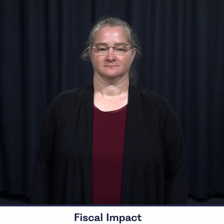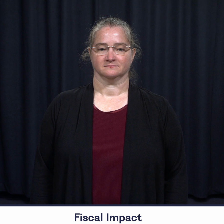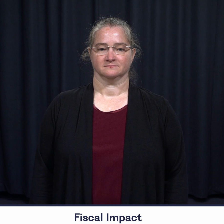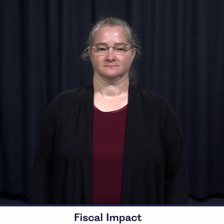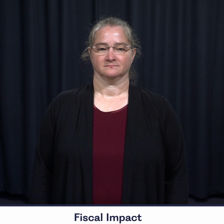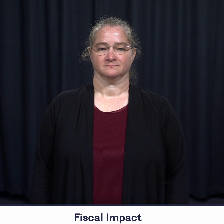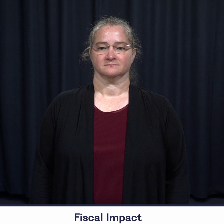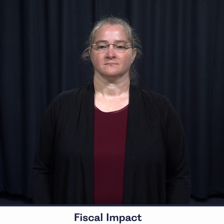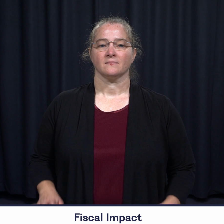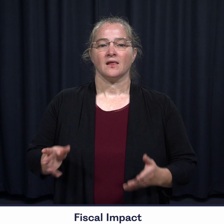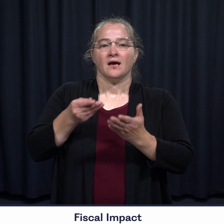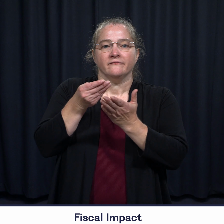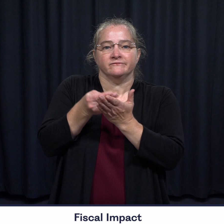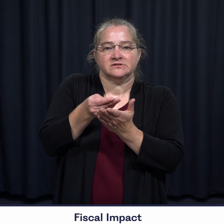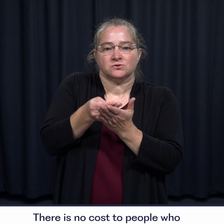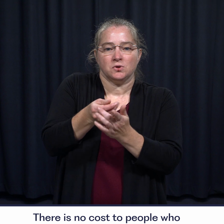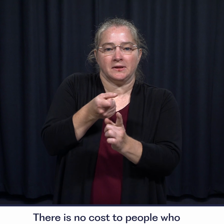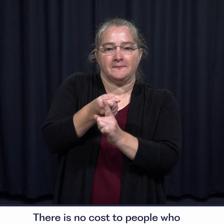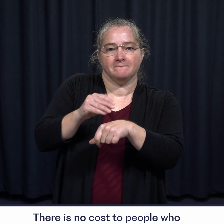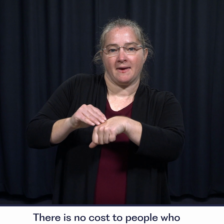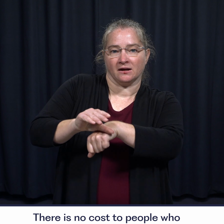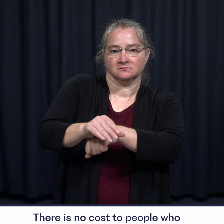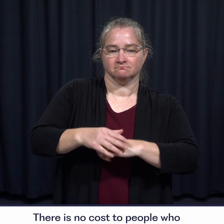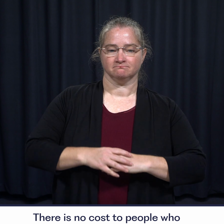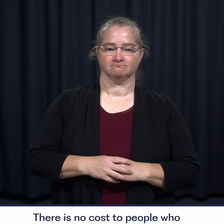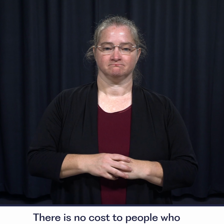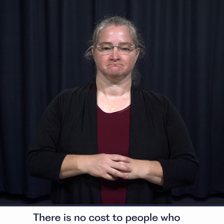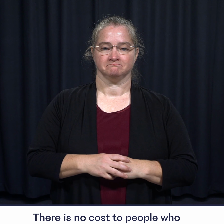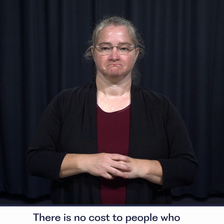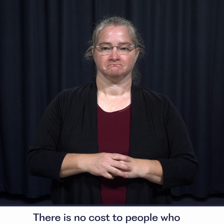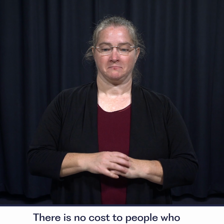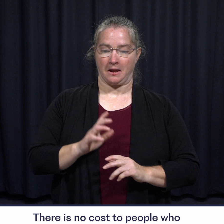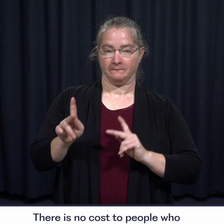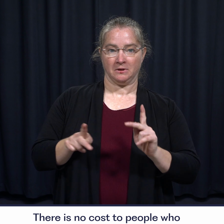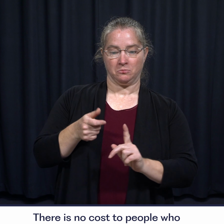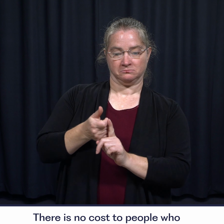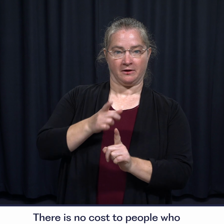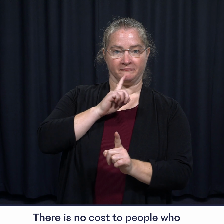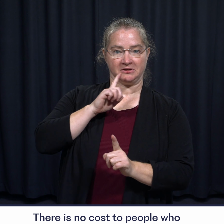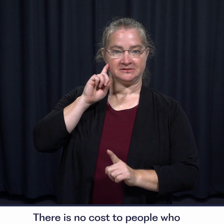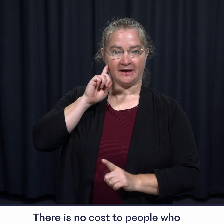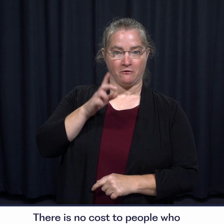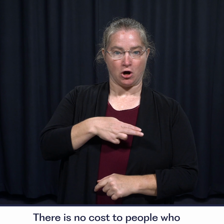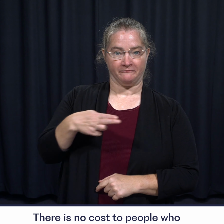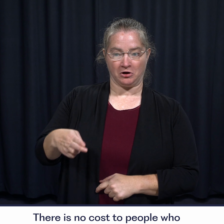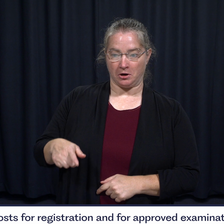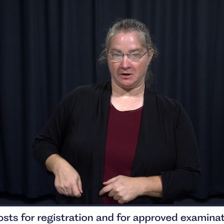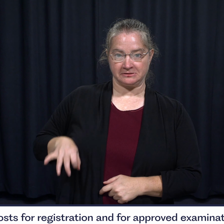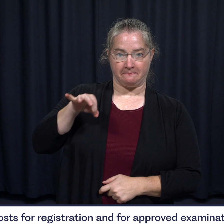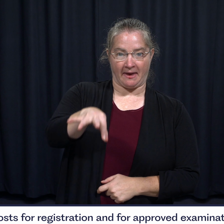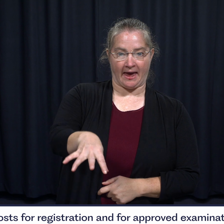Fiscal impact. There is no cost to people who are deaf or hard of hearing. The costs